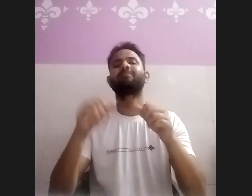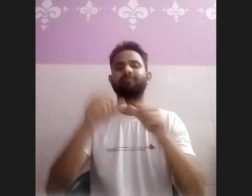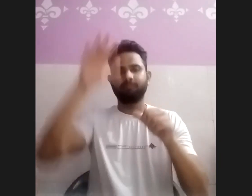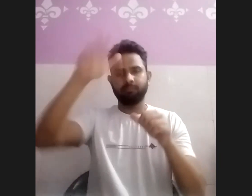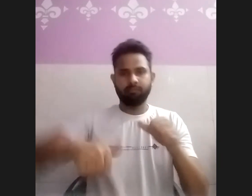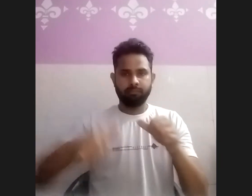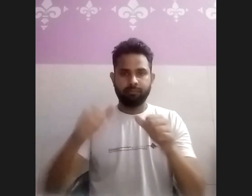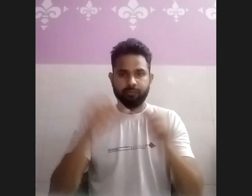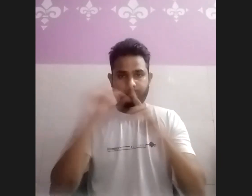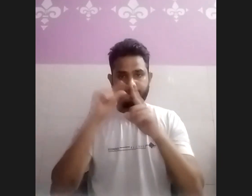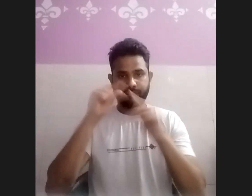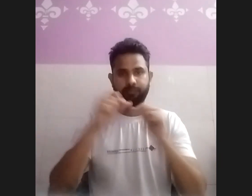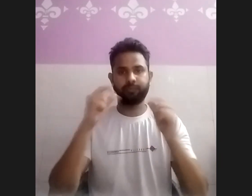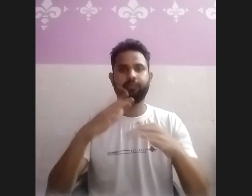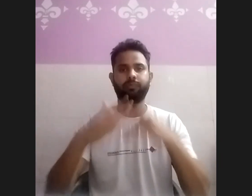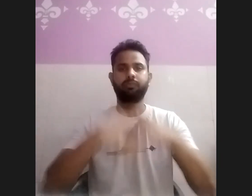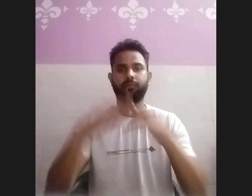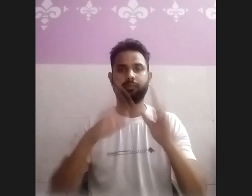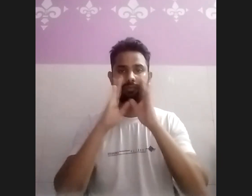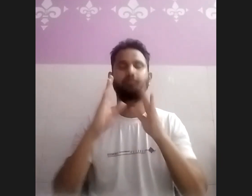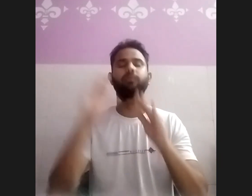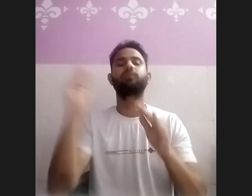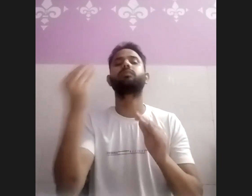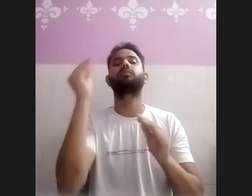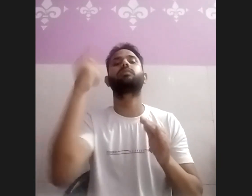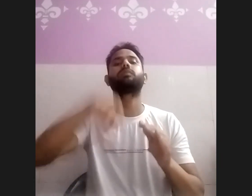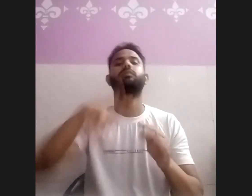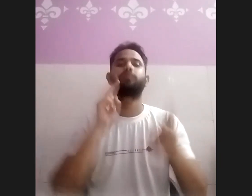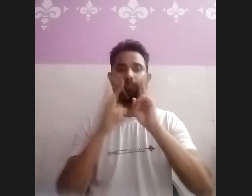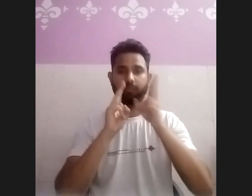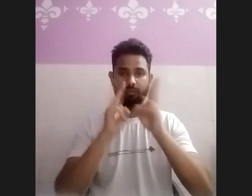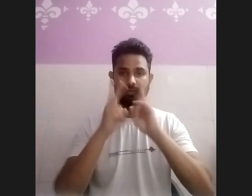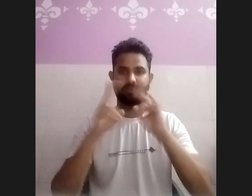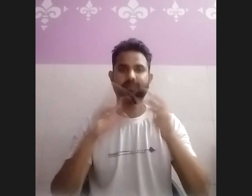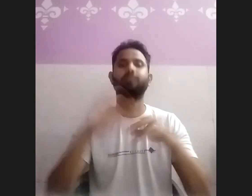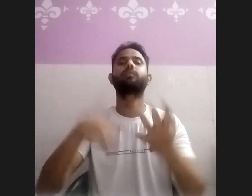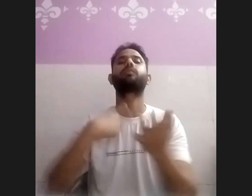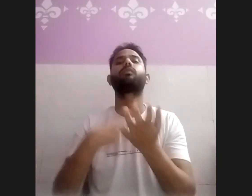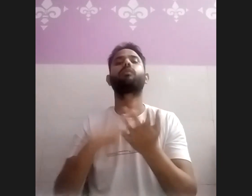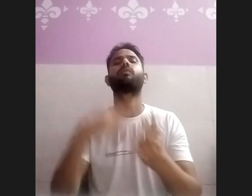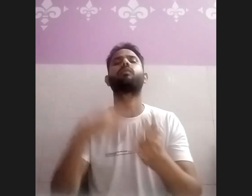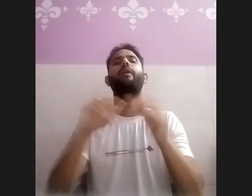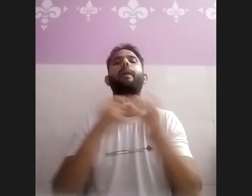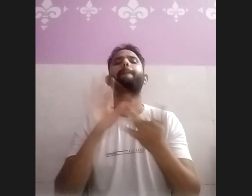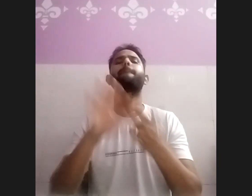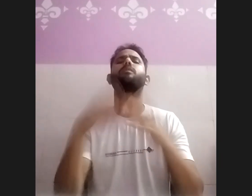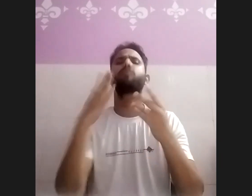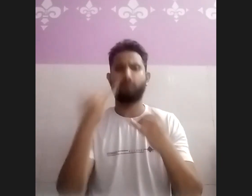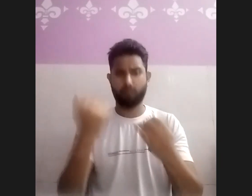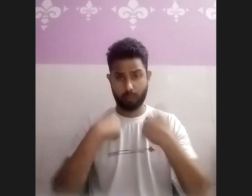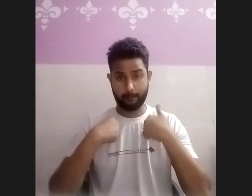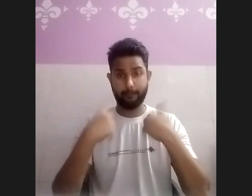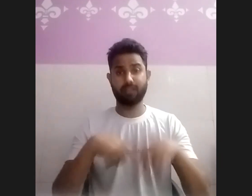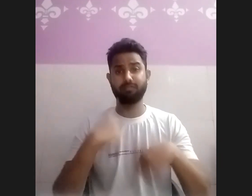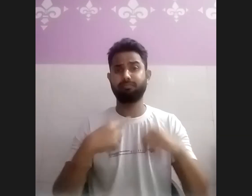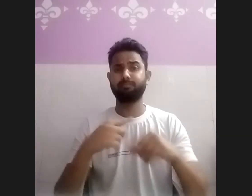looking forward to the follow-ups in future. So talking about recommendations, according to me, as